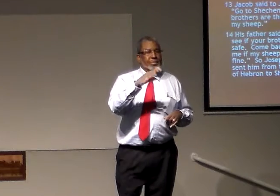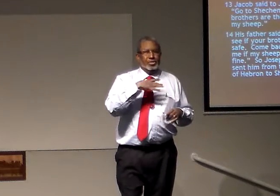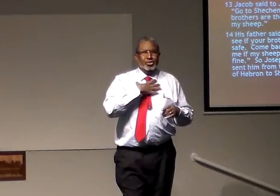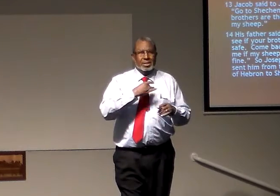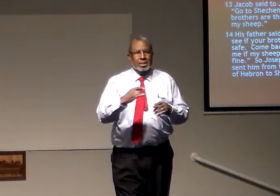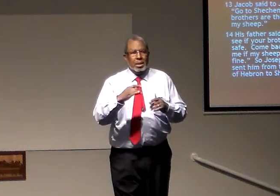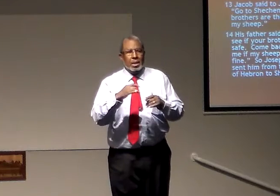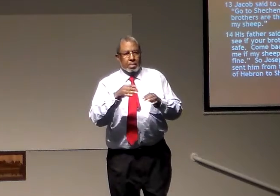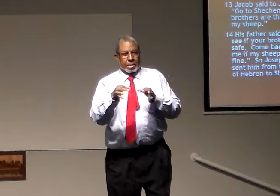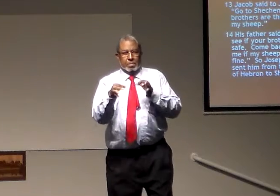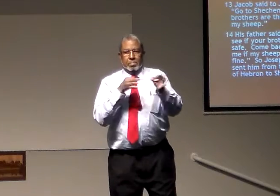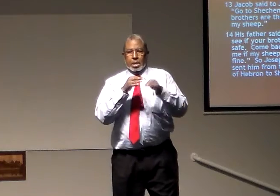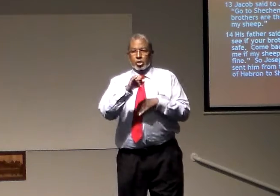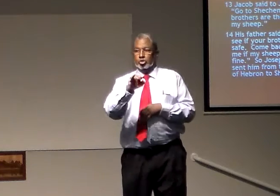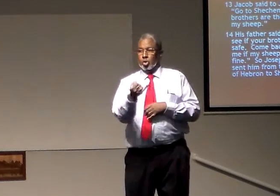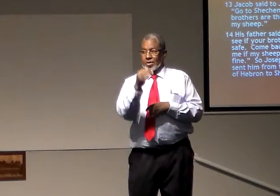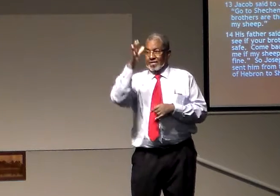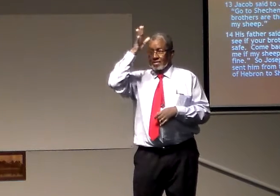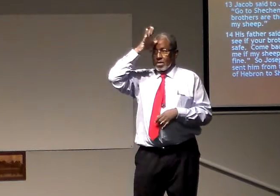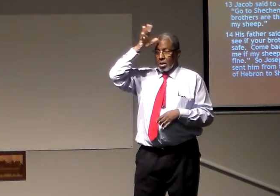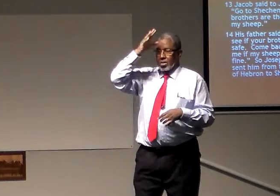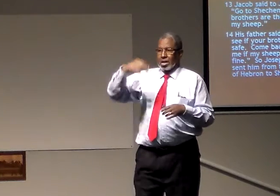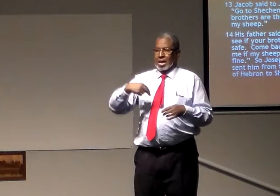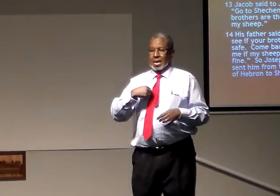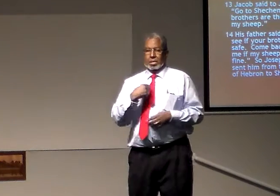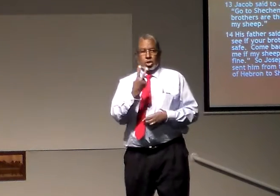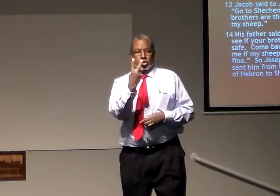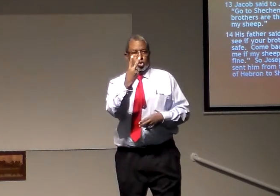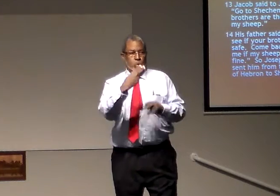Jacob. It's very interesting. Let me explain about